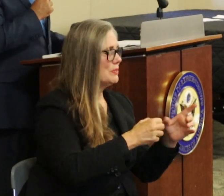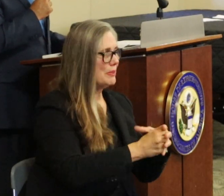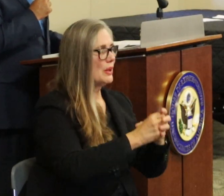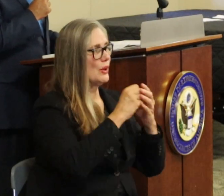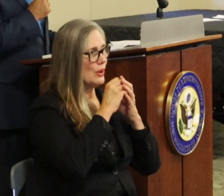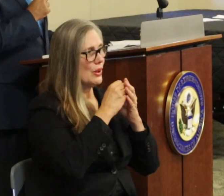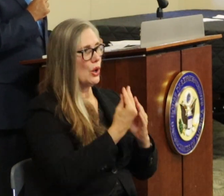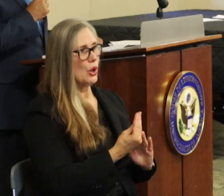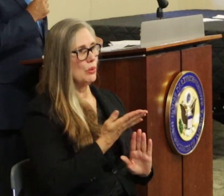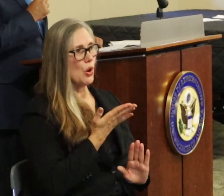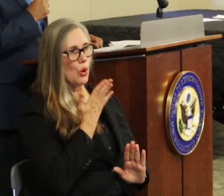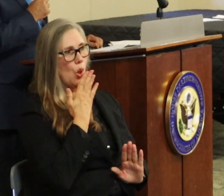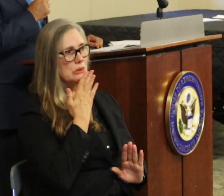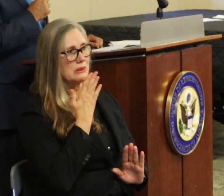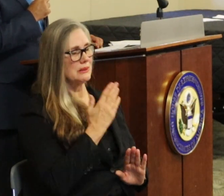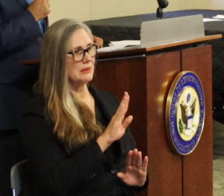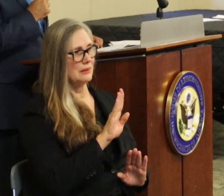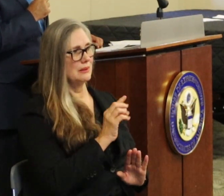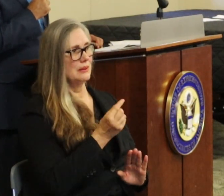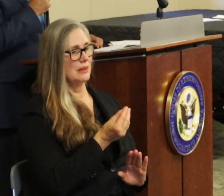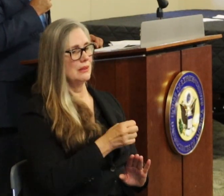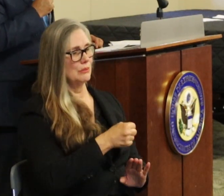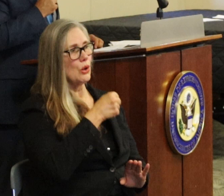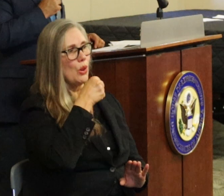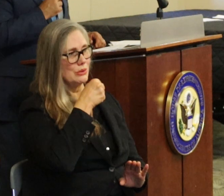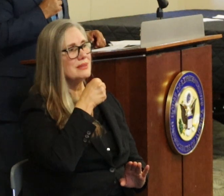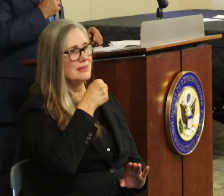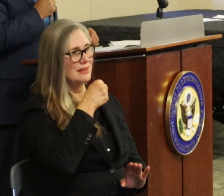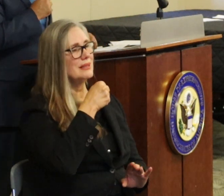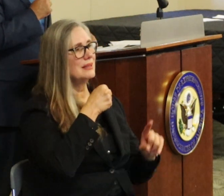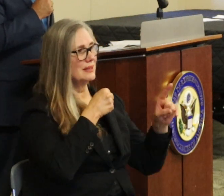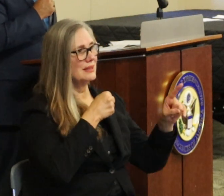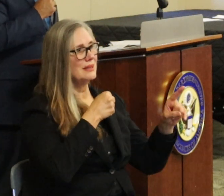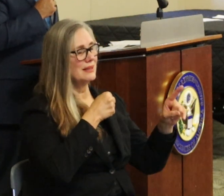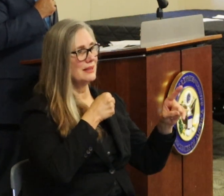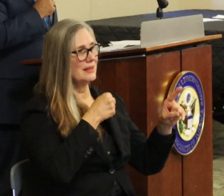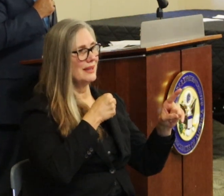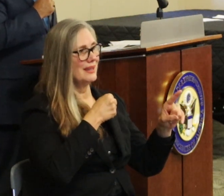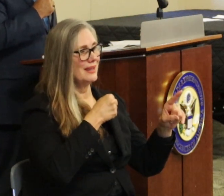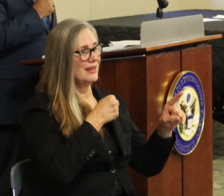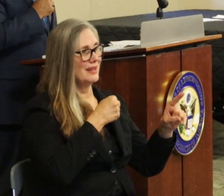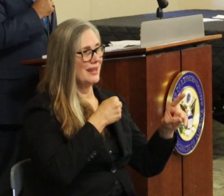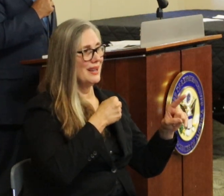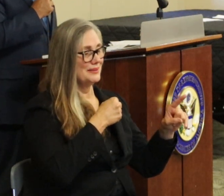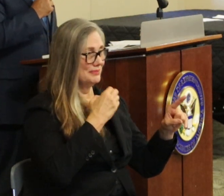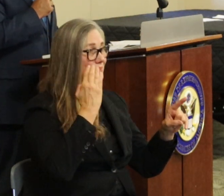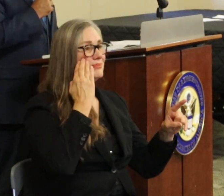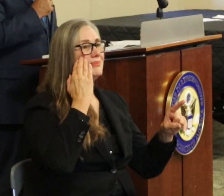closer. Really close. Is that better? Yeah. Yes, closer, yeah. Yeah, I know, I'm saying that I know